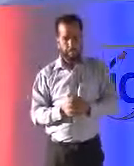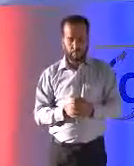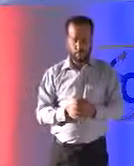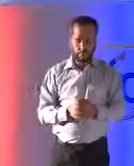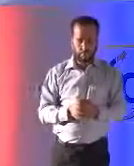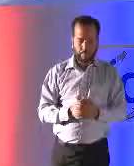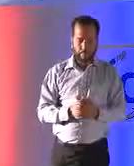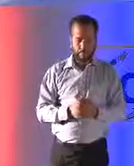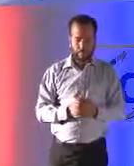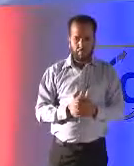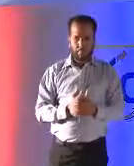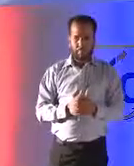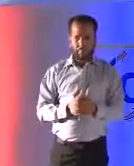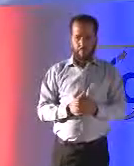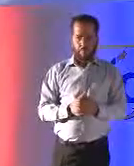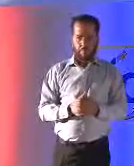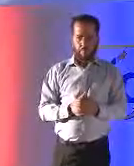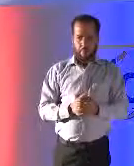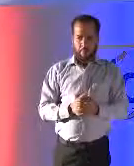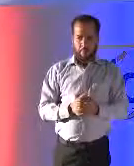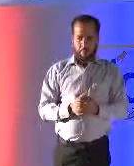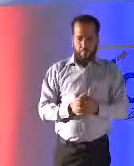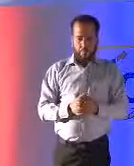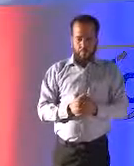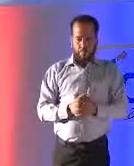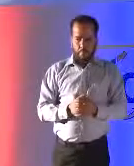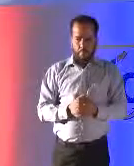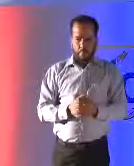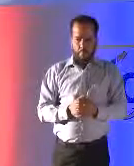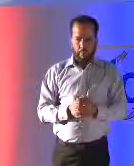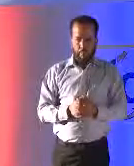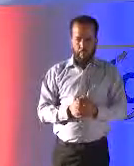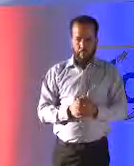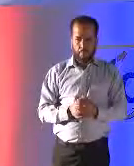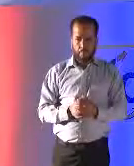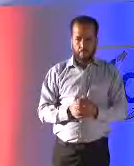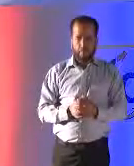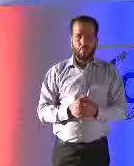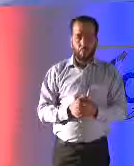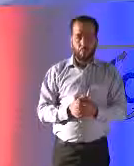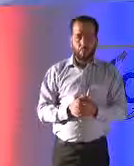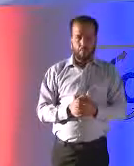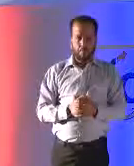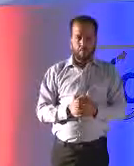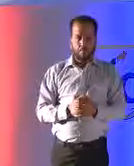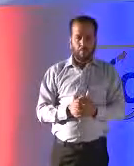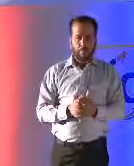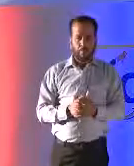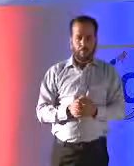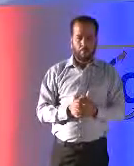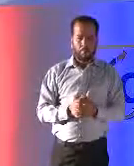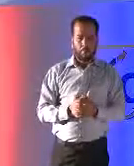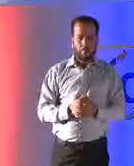impacted people's life, I wanted to debut a story about Nuh al-Hadidi, who some of you might know. He's from